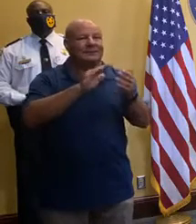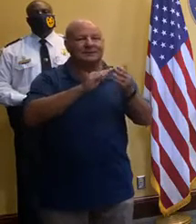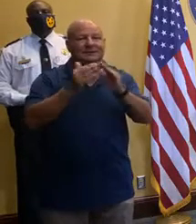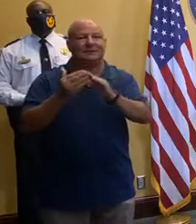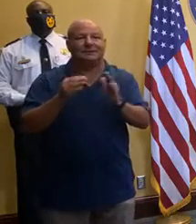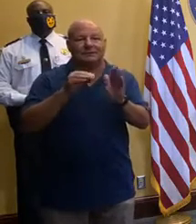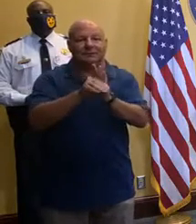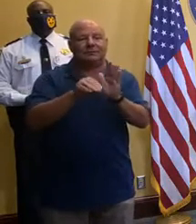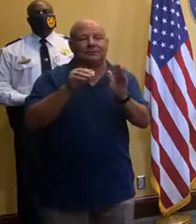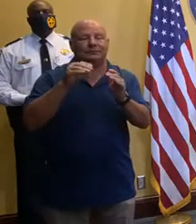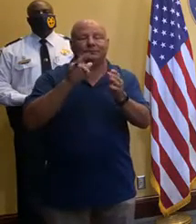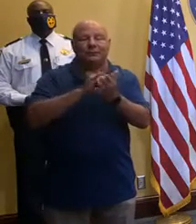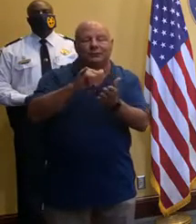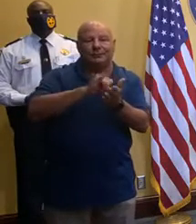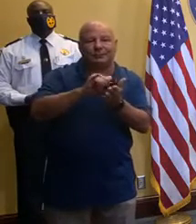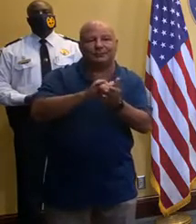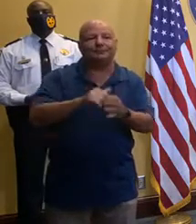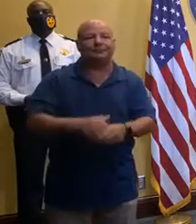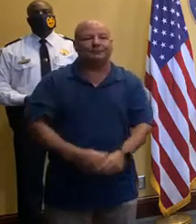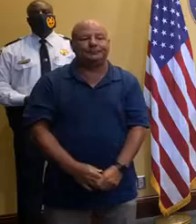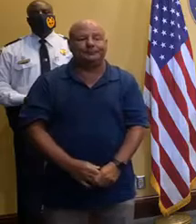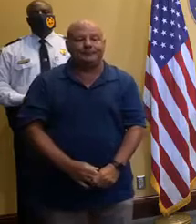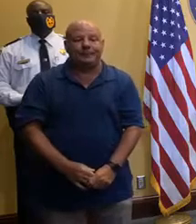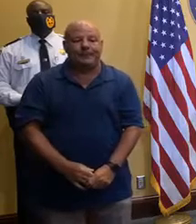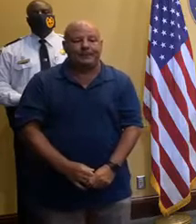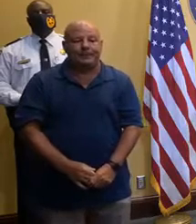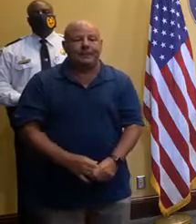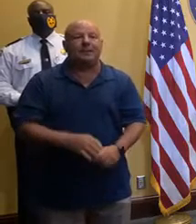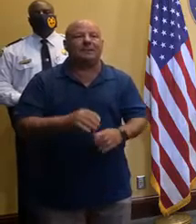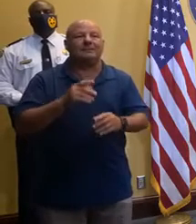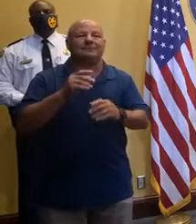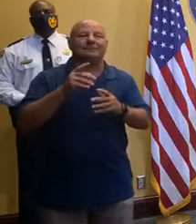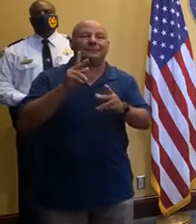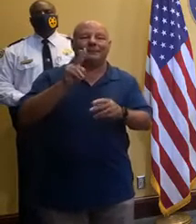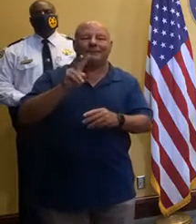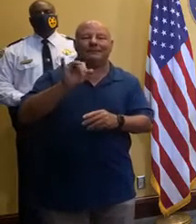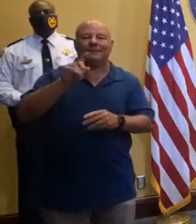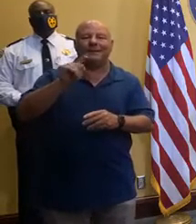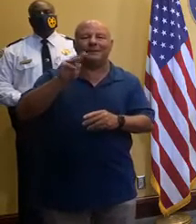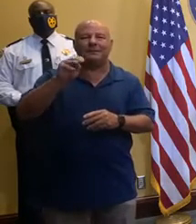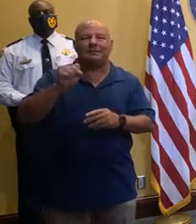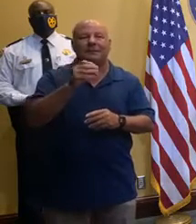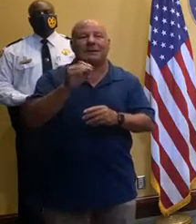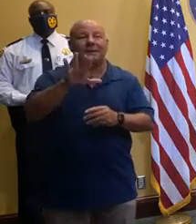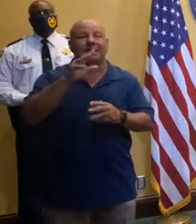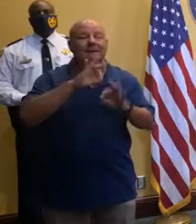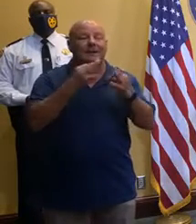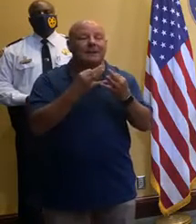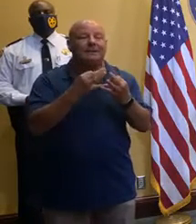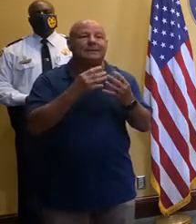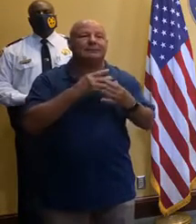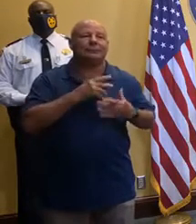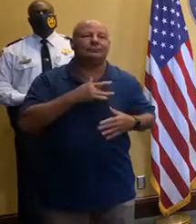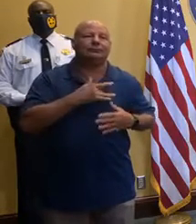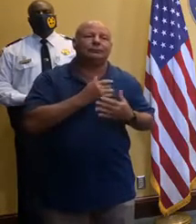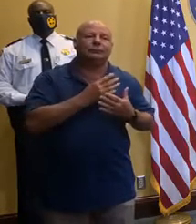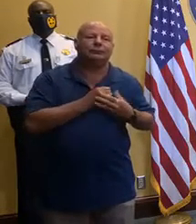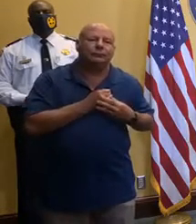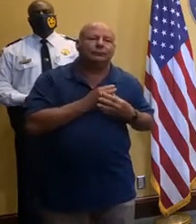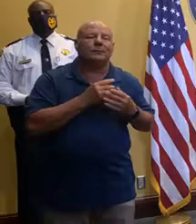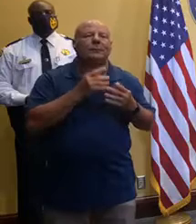York, holding definitely the victims and their families in mind and heart and continued